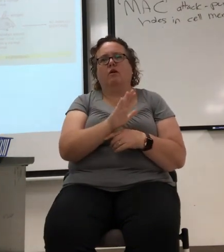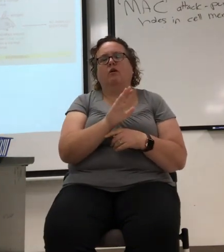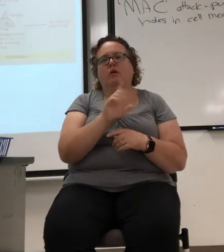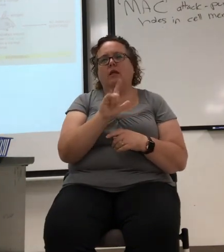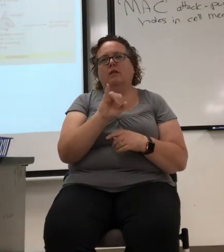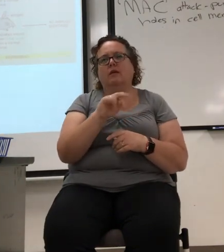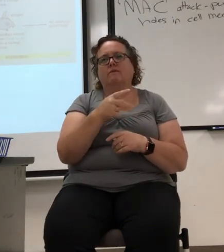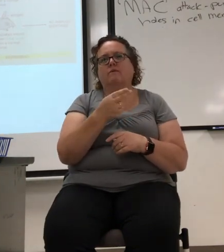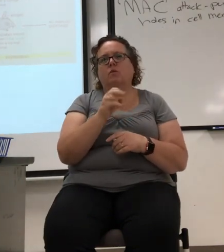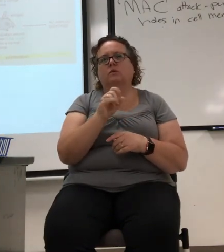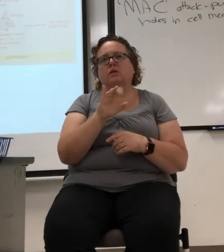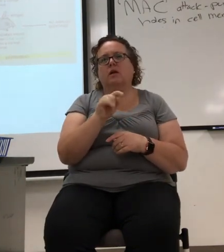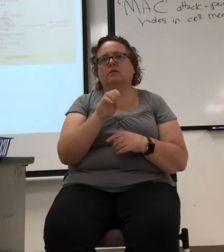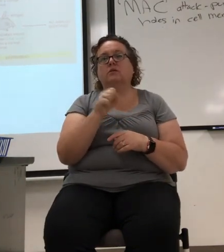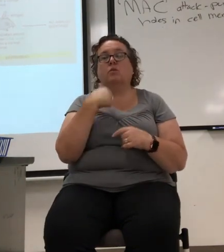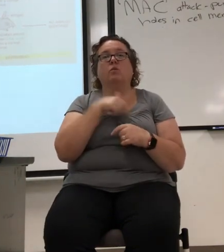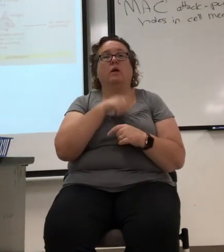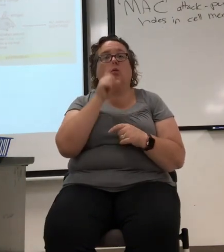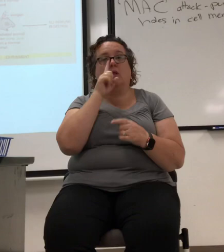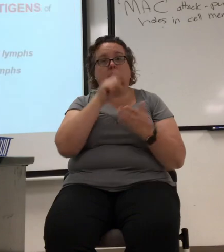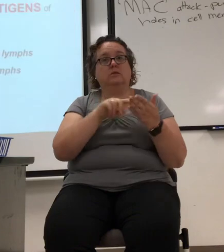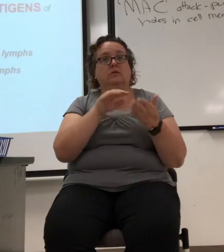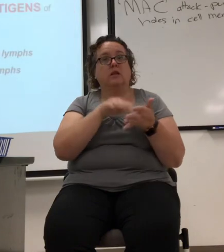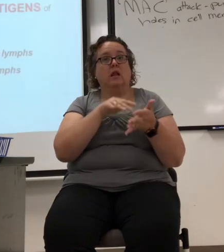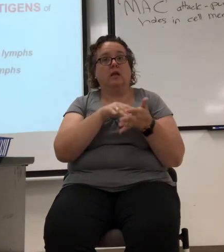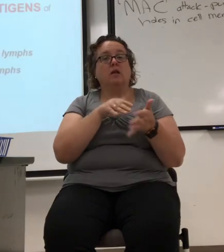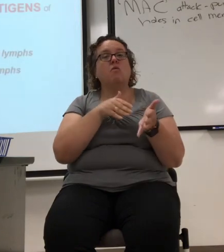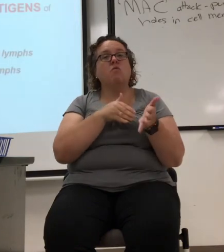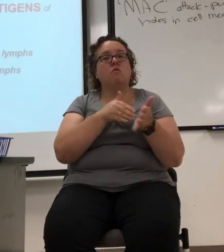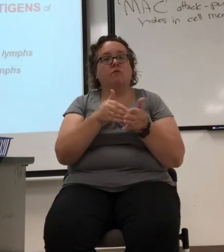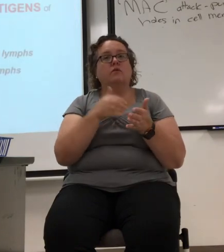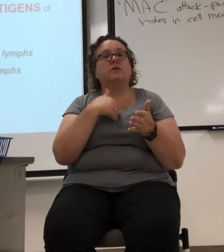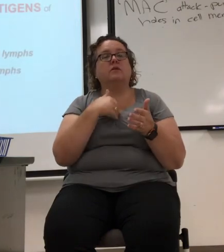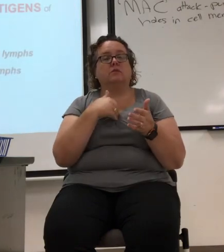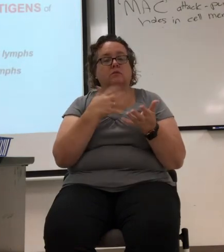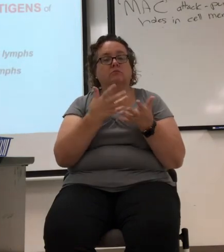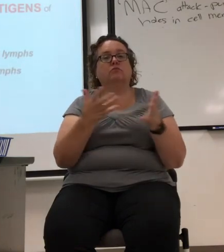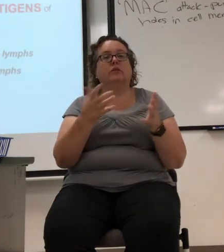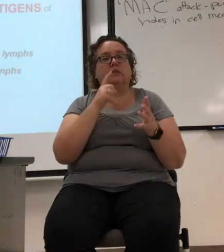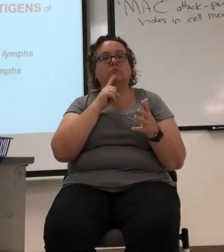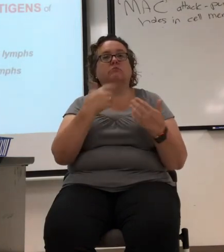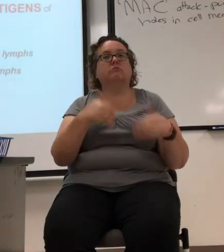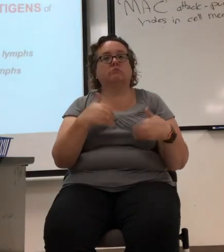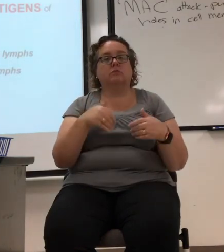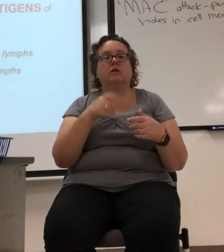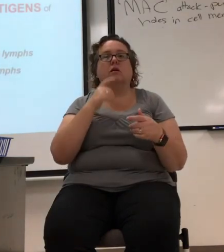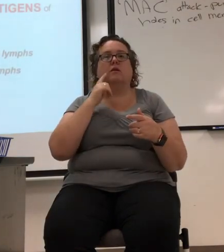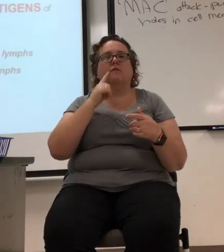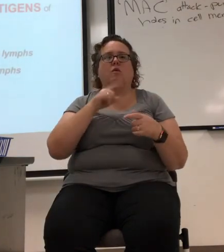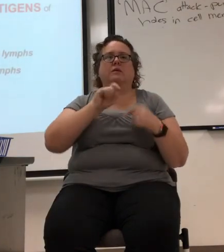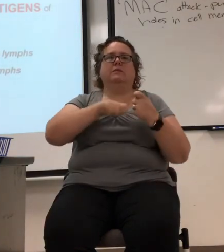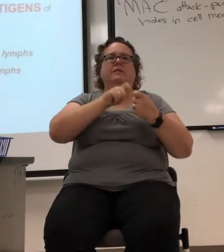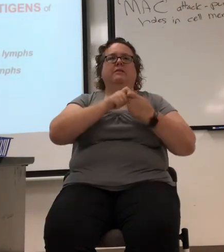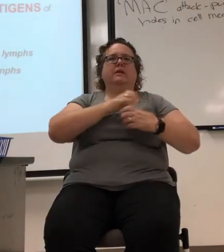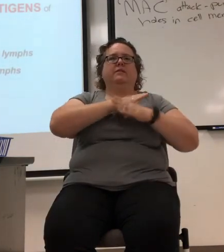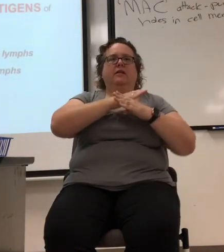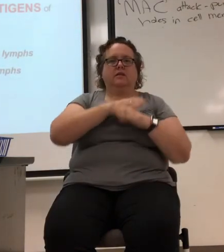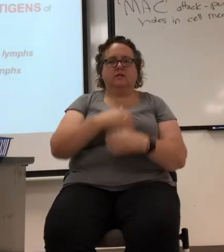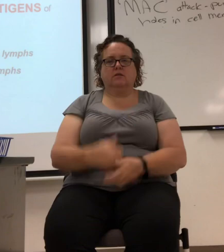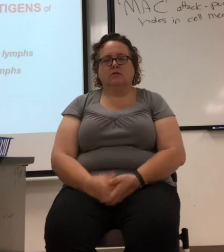we study lymphocytes quite a bit for the specific defenses. And that's